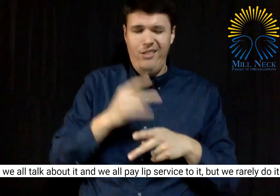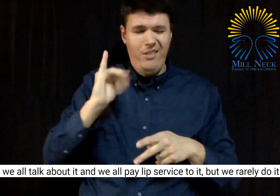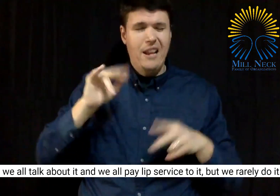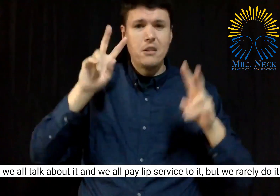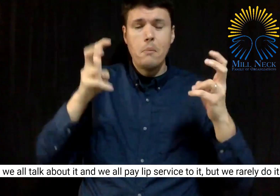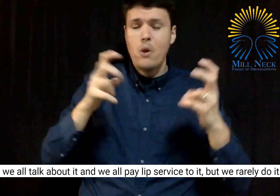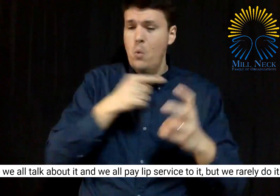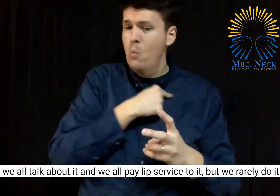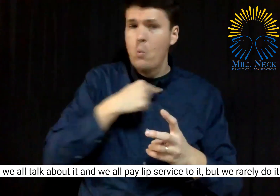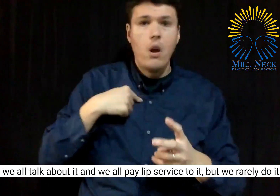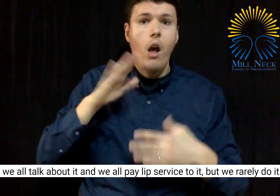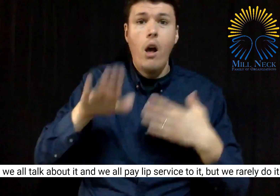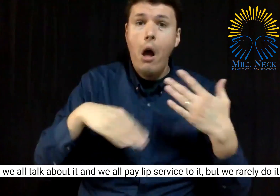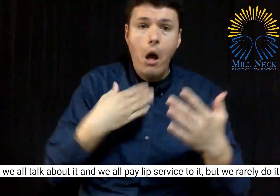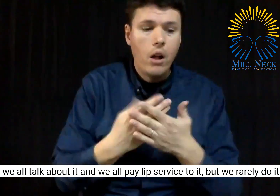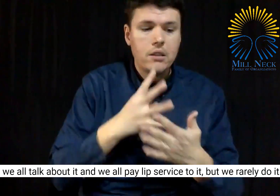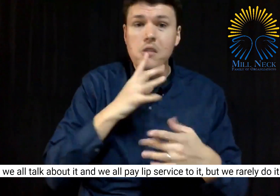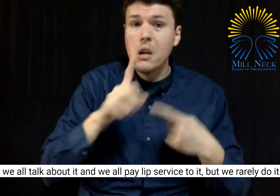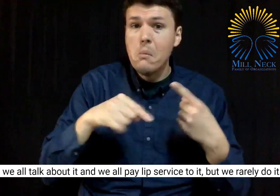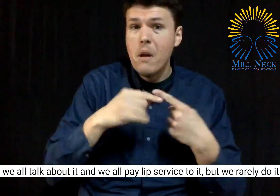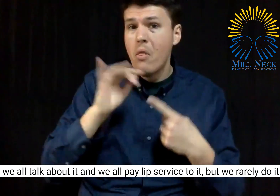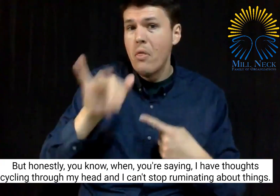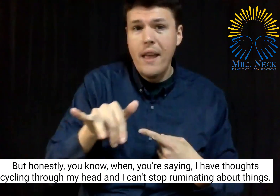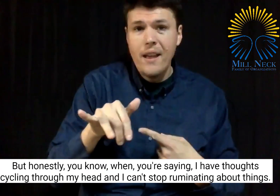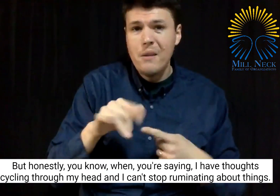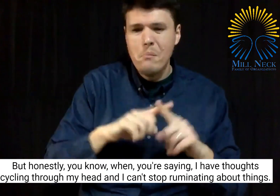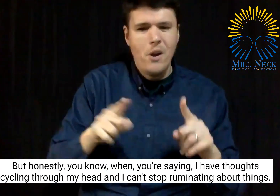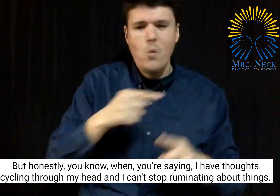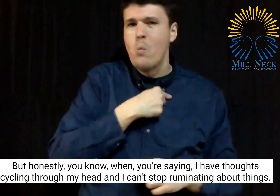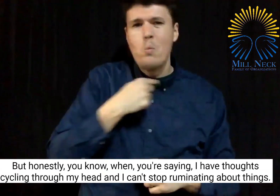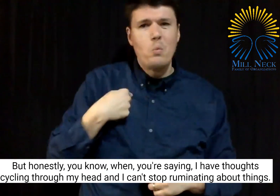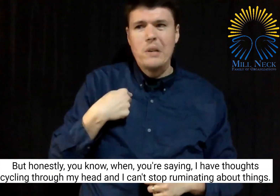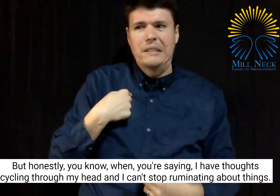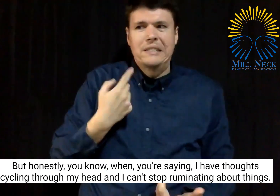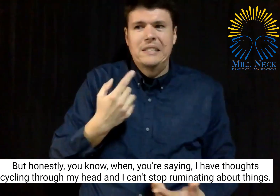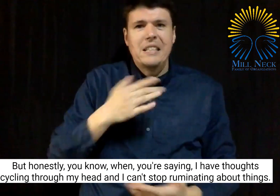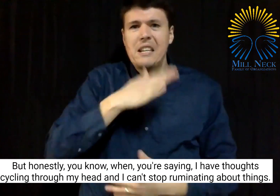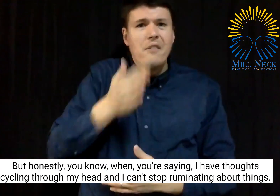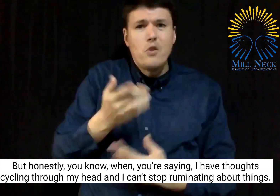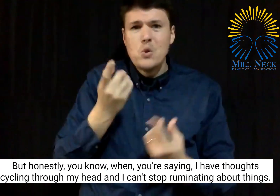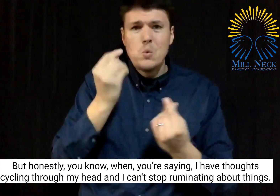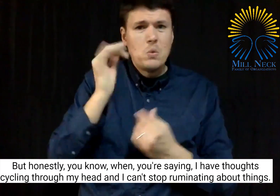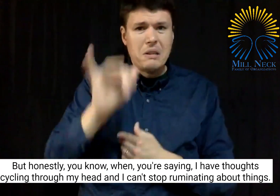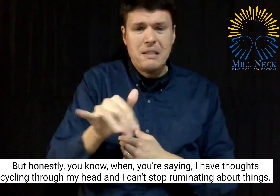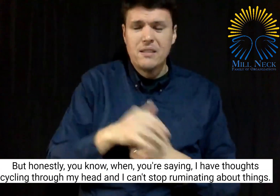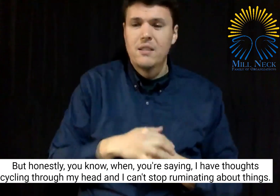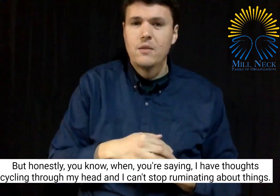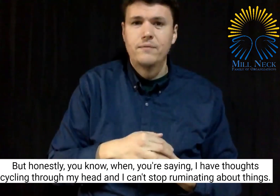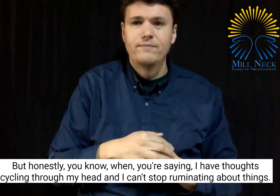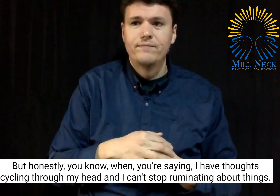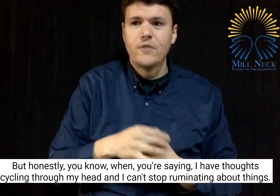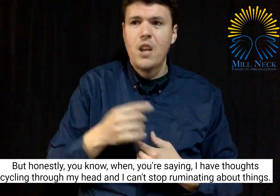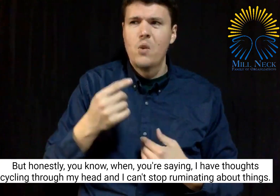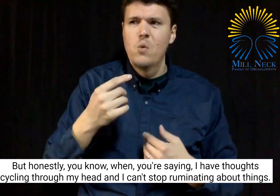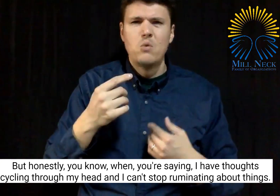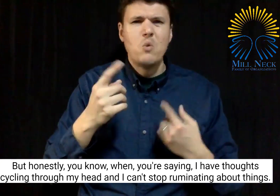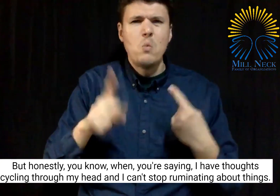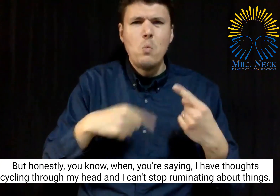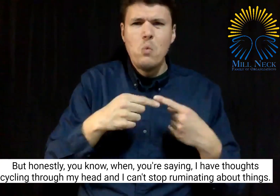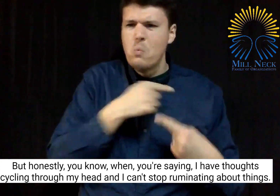pay lip service to it, but we rarely do it. But honestly, when you're saying, I have thoughts cycling through my head and I can't stop